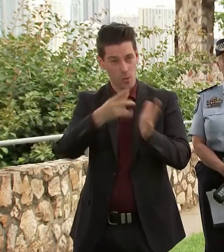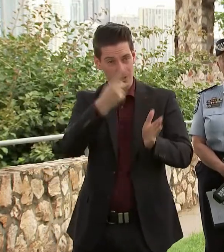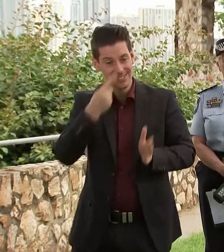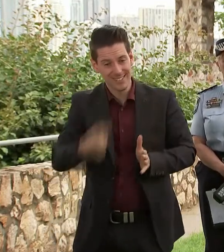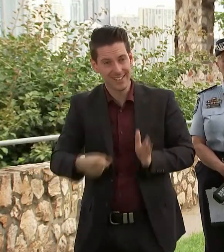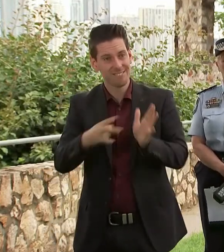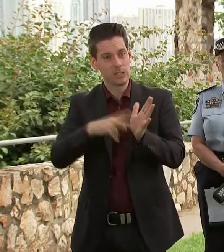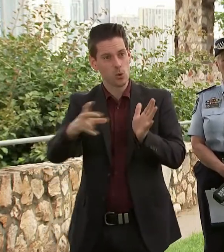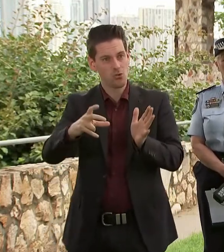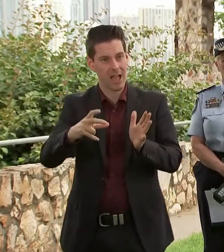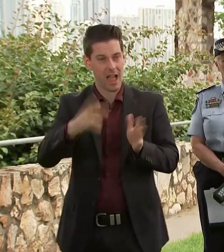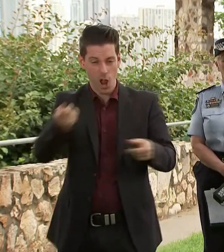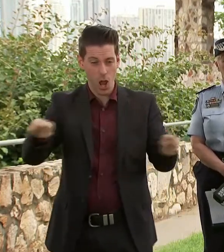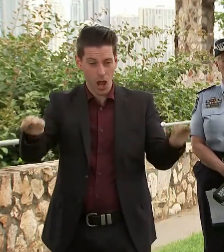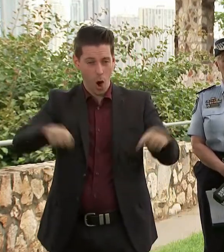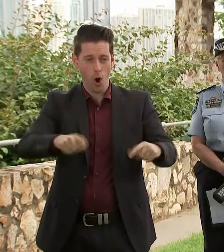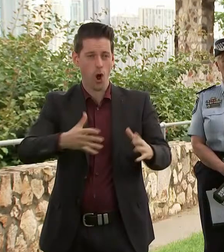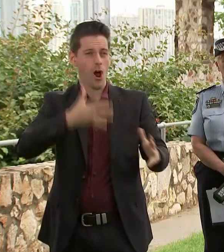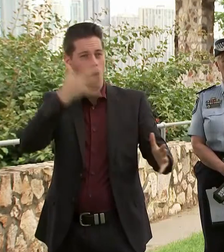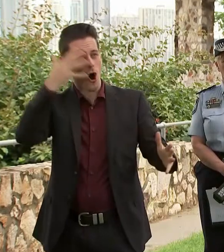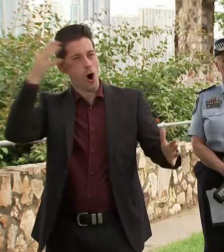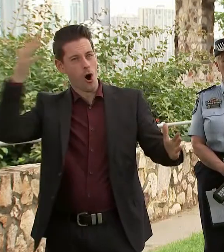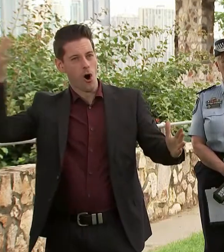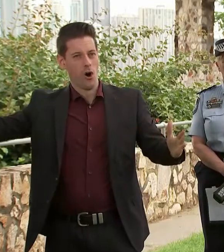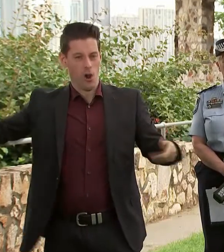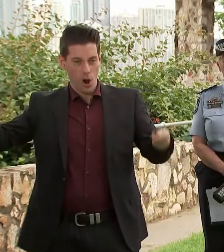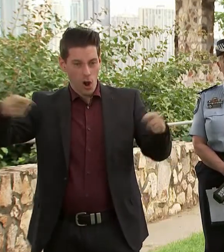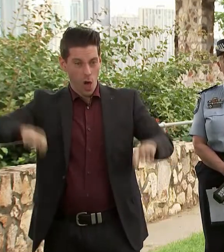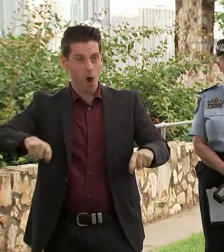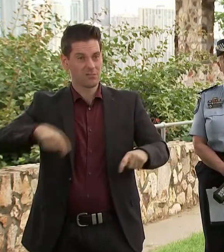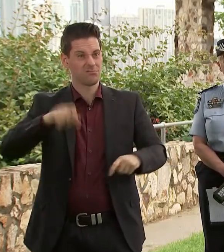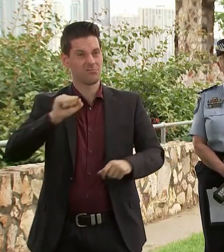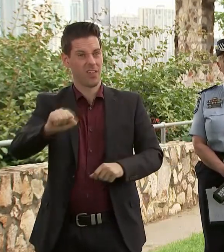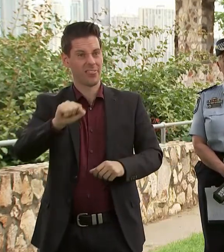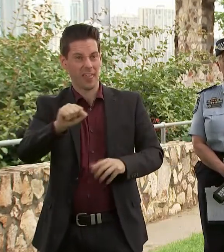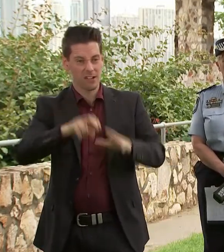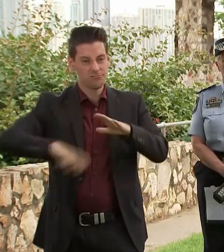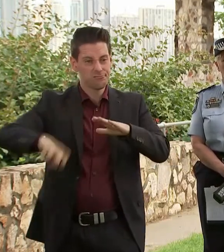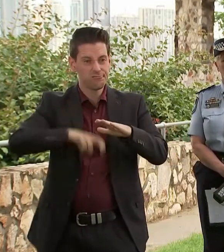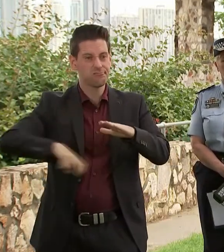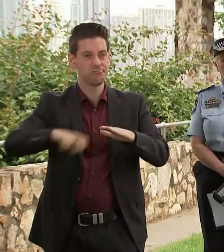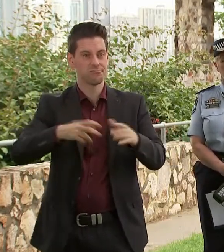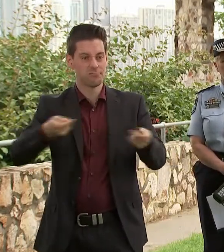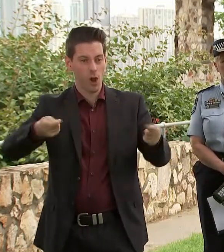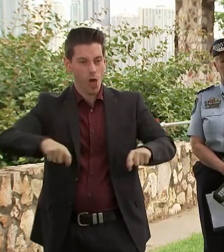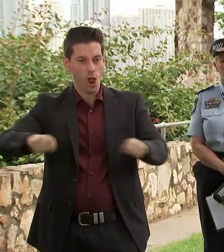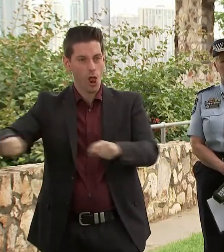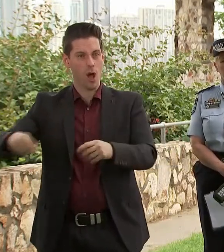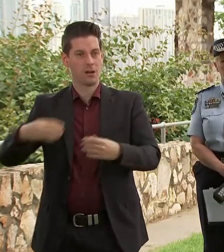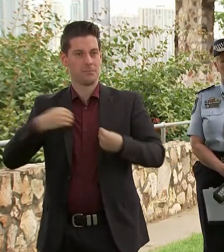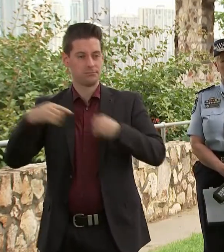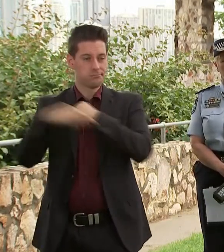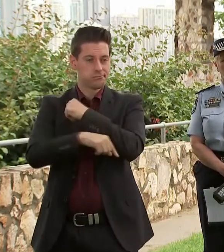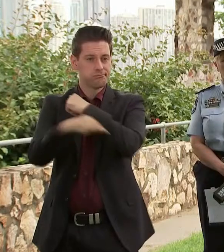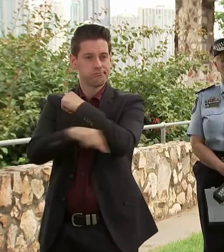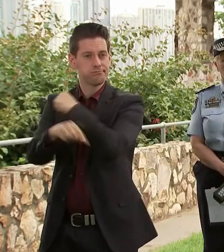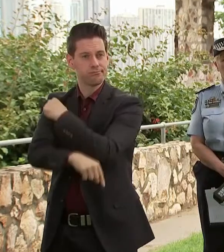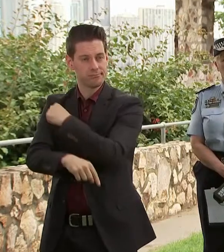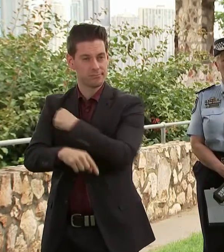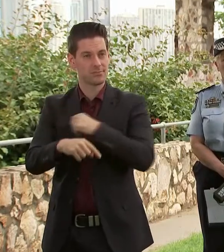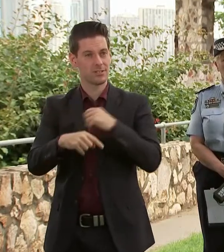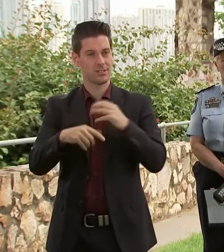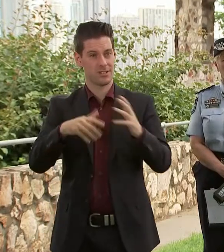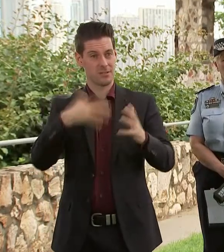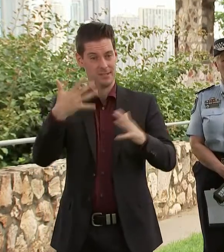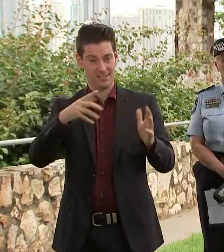Victoria with months and months of lockdowns, which has crushed their domestic economy. Budget deficits for